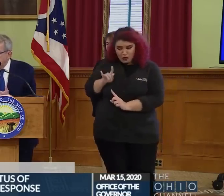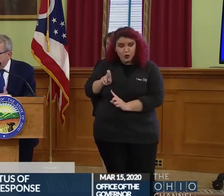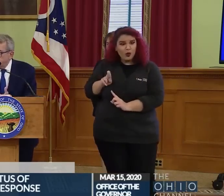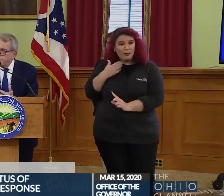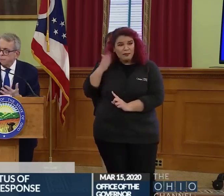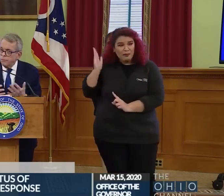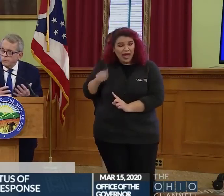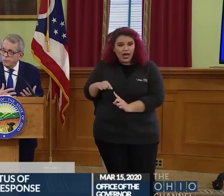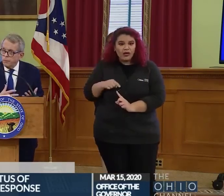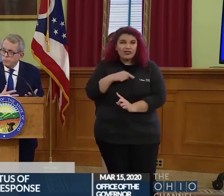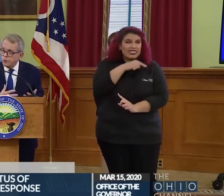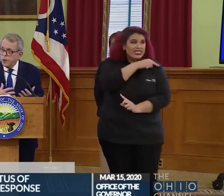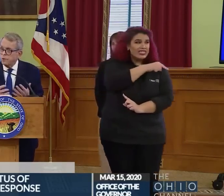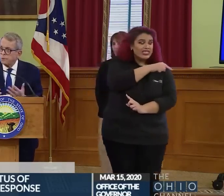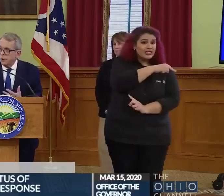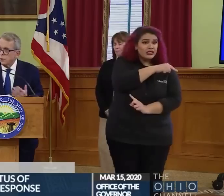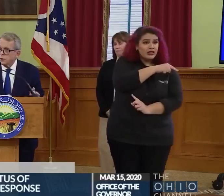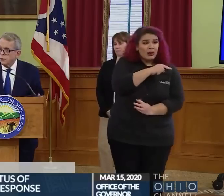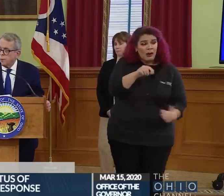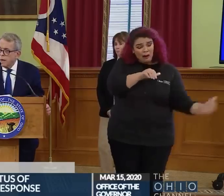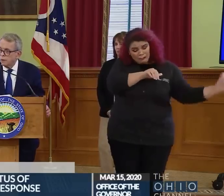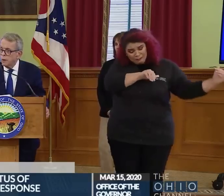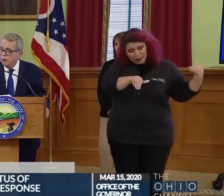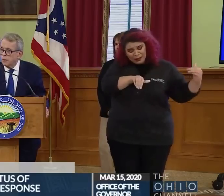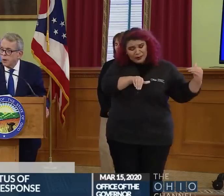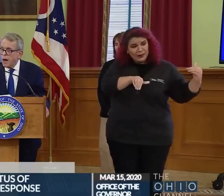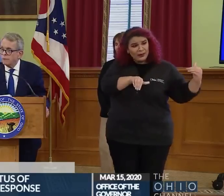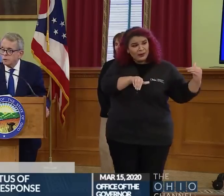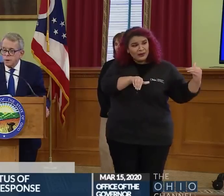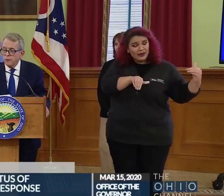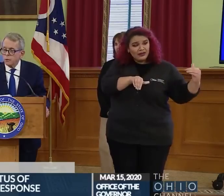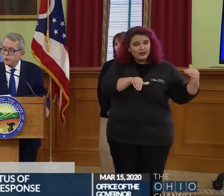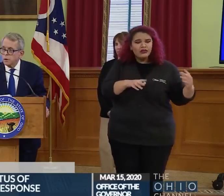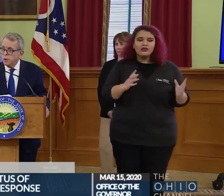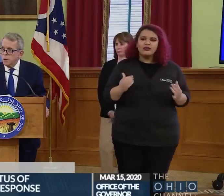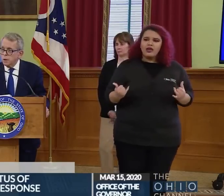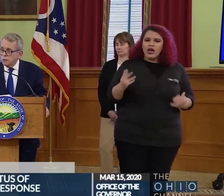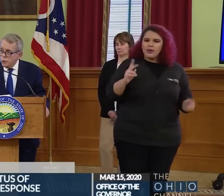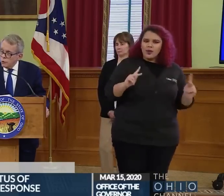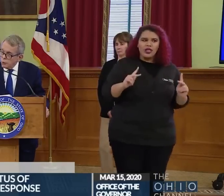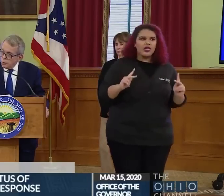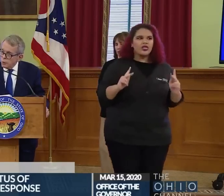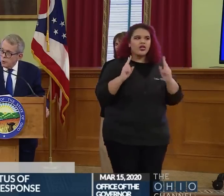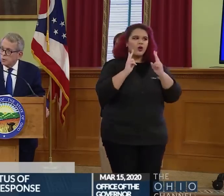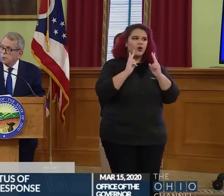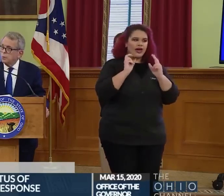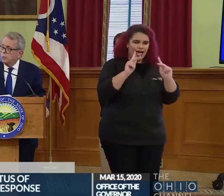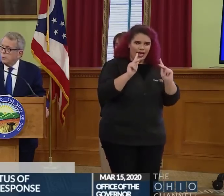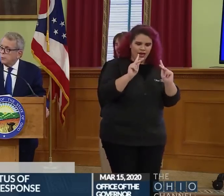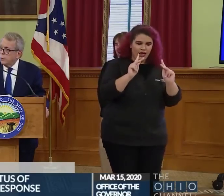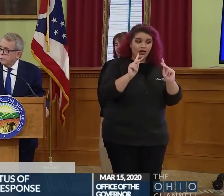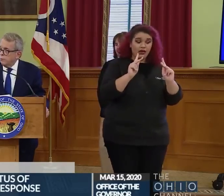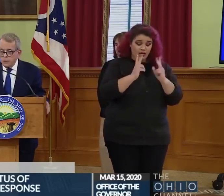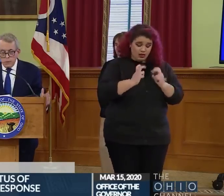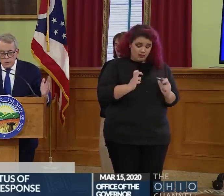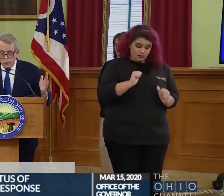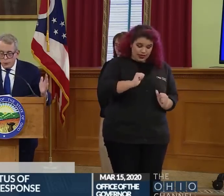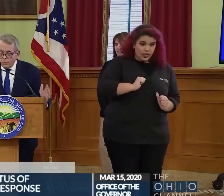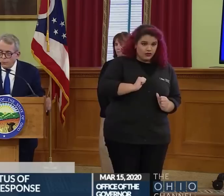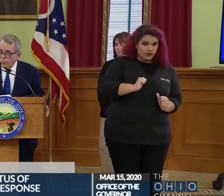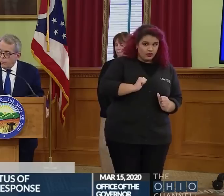about themselves, but also about the lives of others. So look, you know,